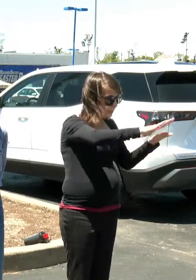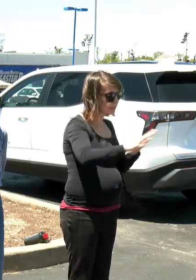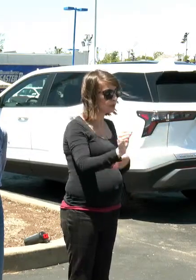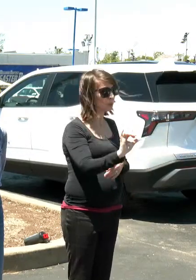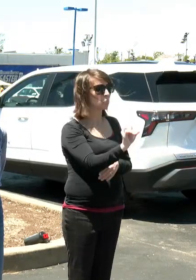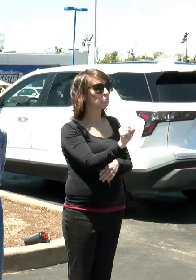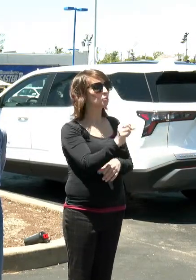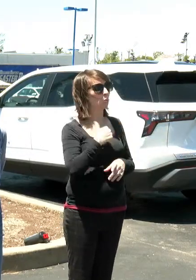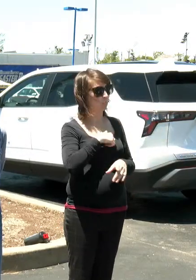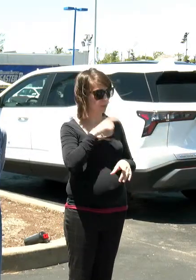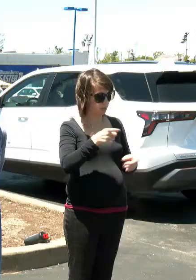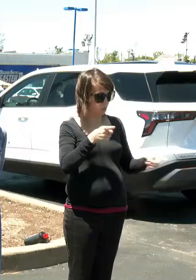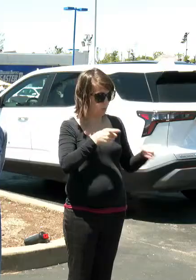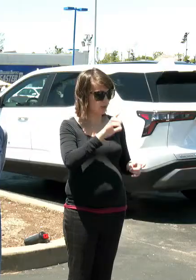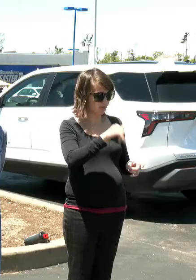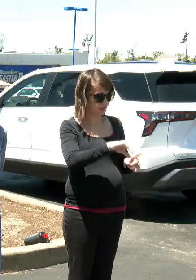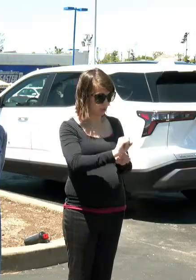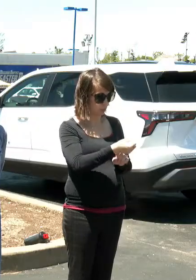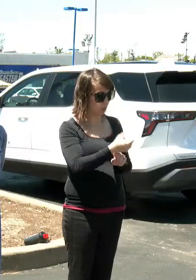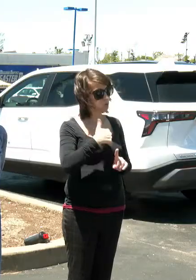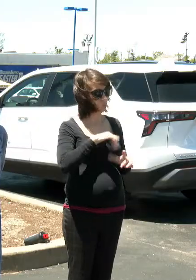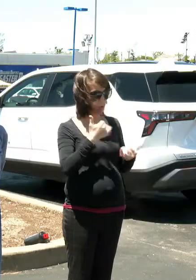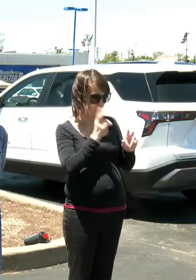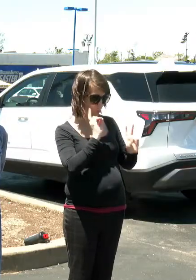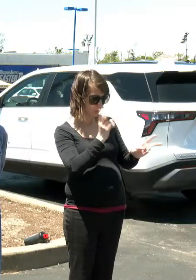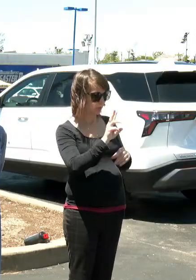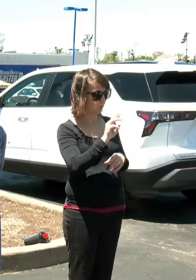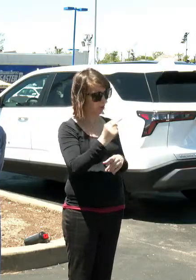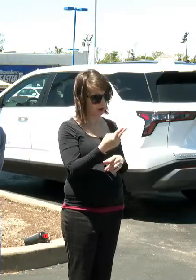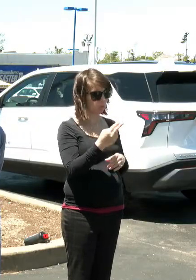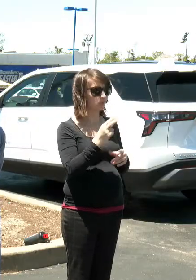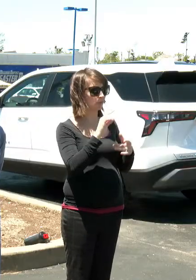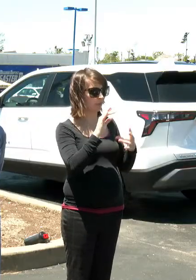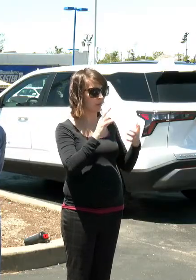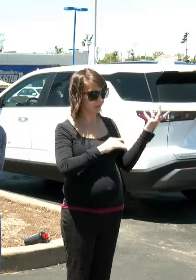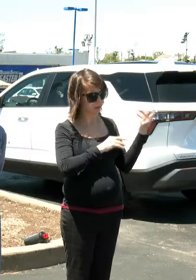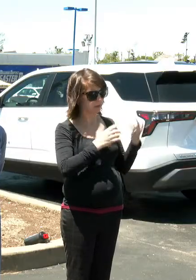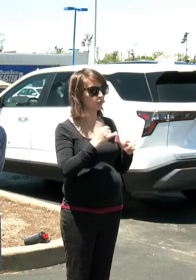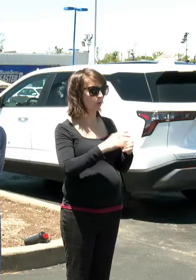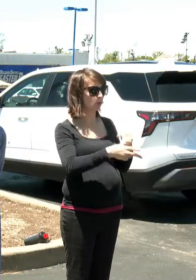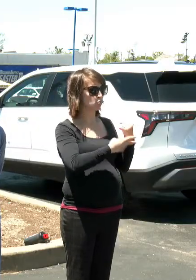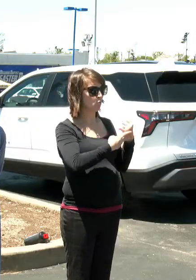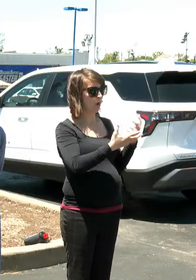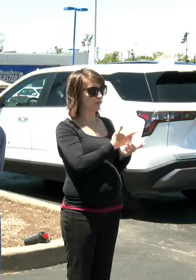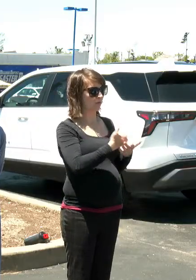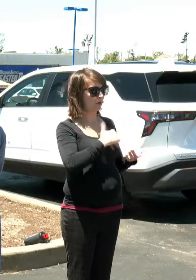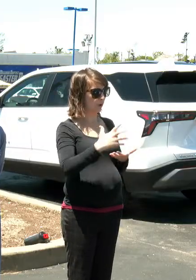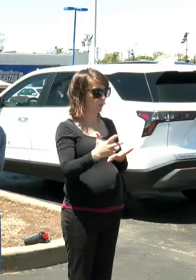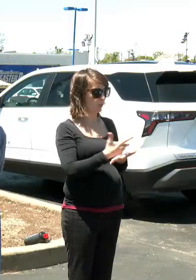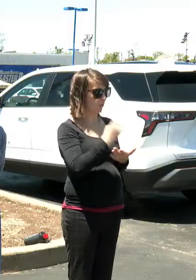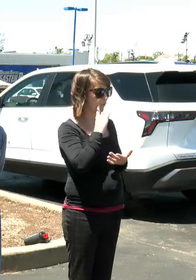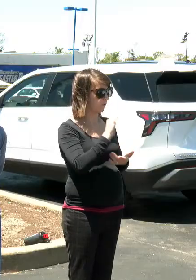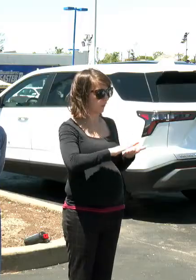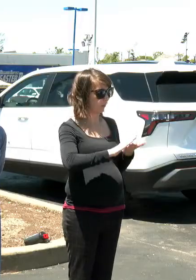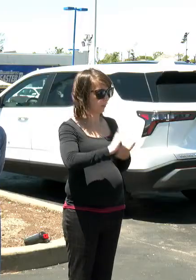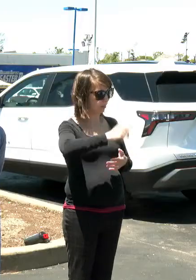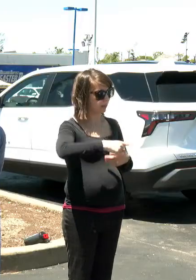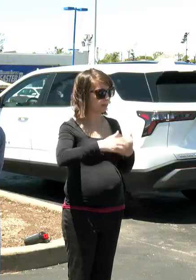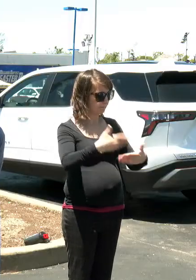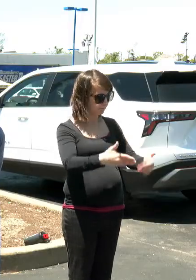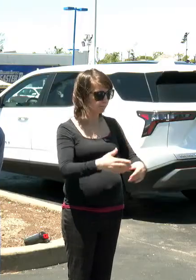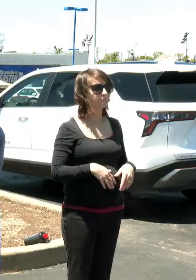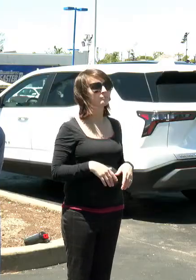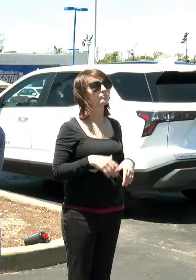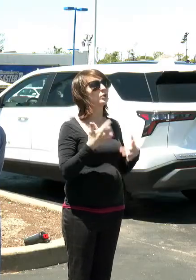that situation. Make sure we're looking at warehousing, that type of thing, to be able to store the stuff that we're acquiring.